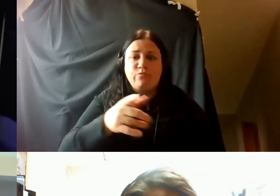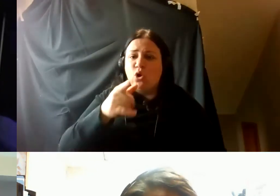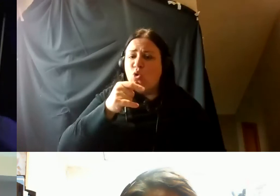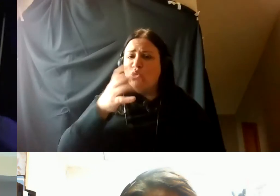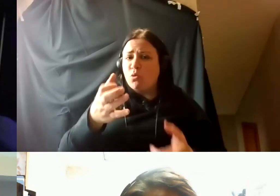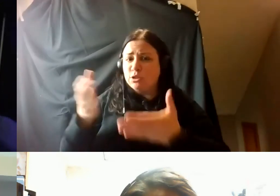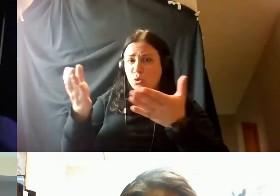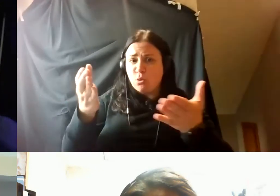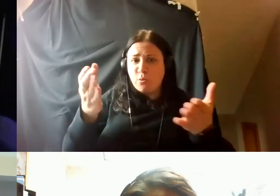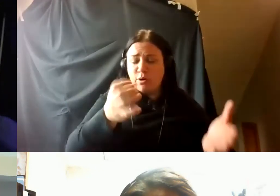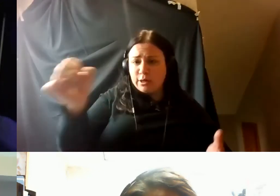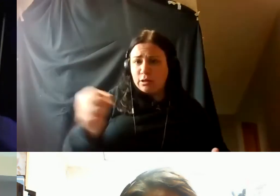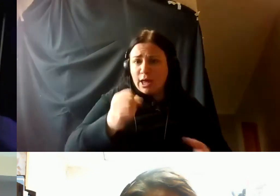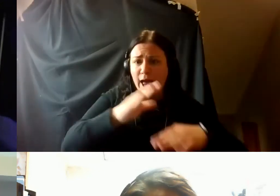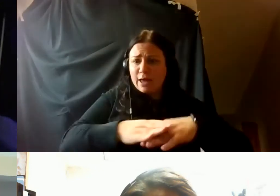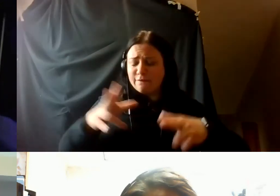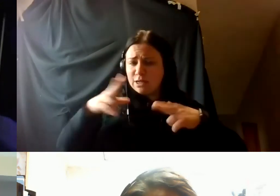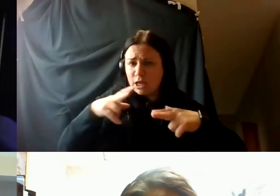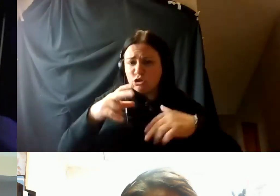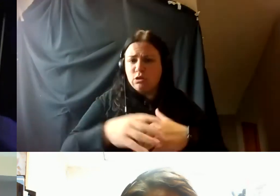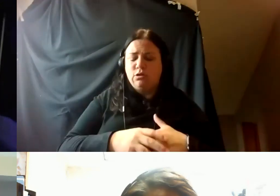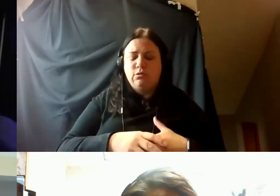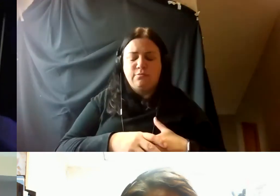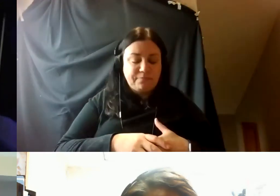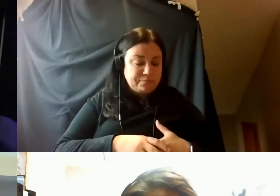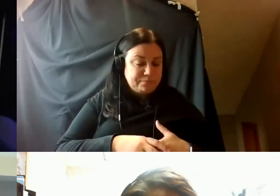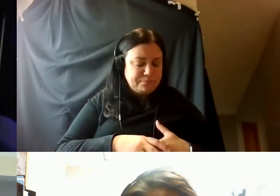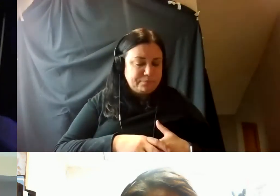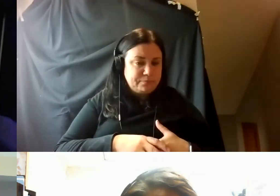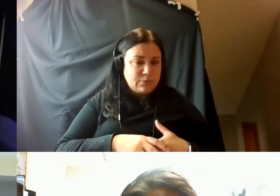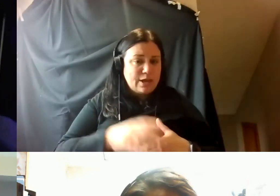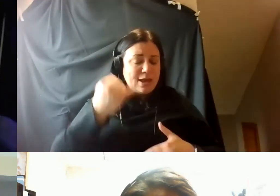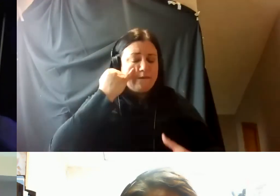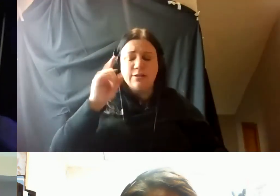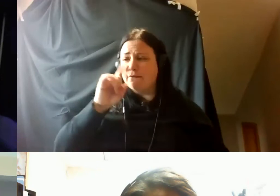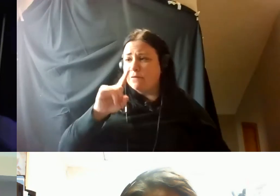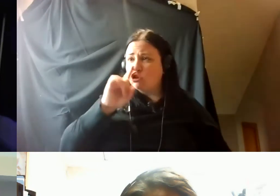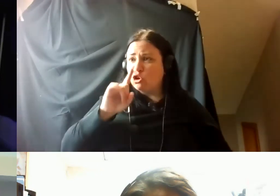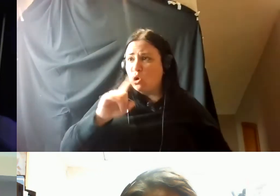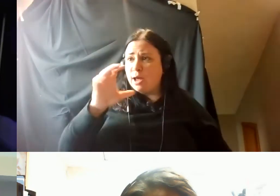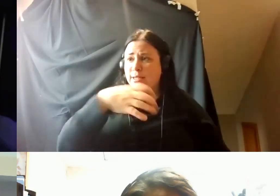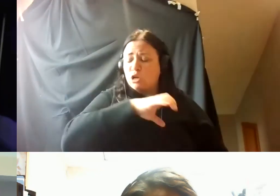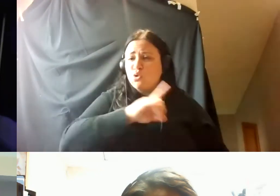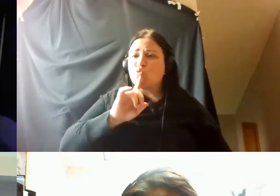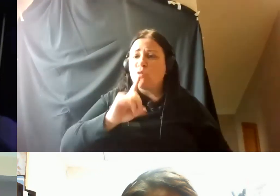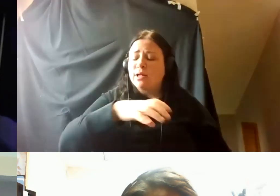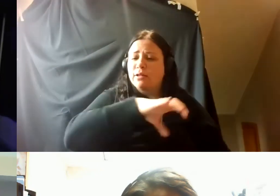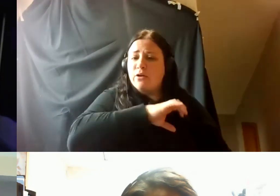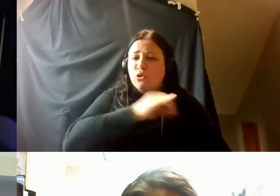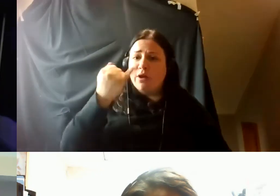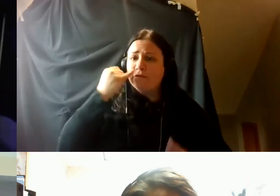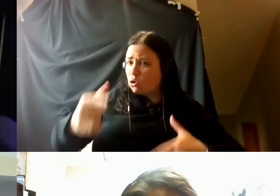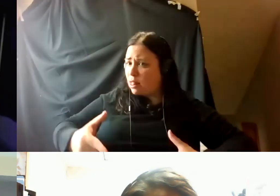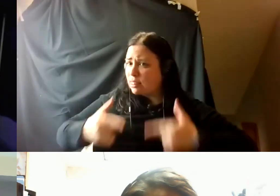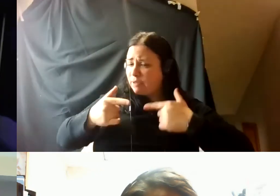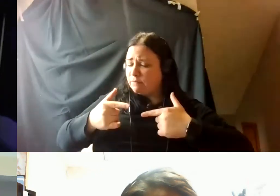this vacation with us, Renee? Well, is a fictional character or a real character or somebody who has been alive? Yeah,